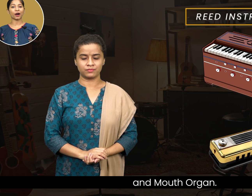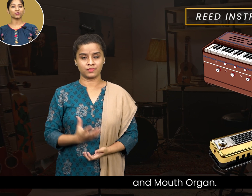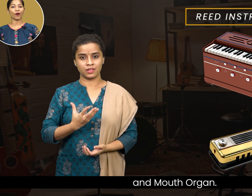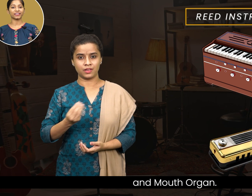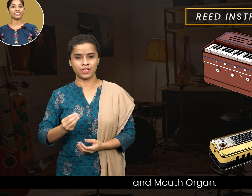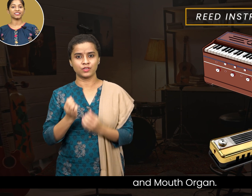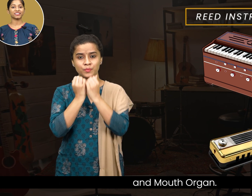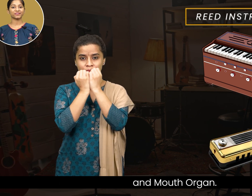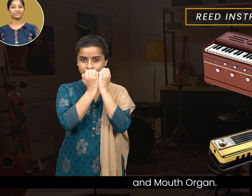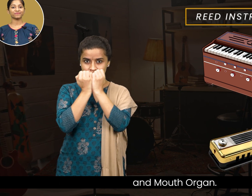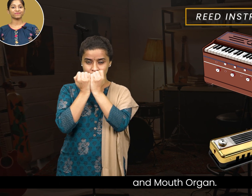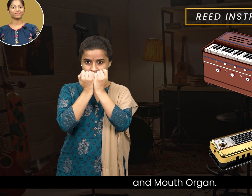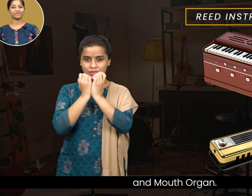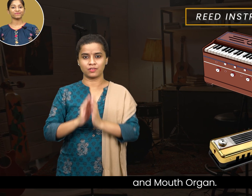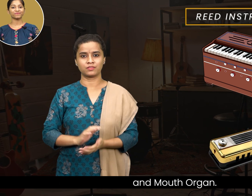and mouth organ.